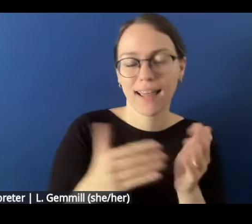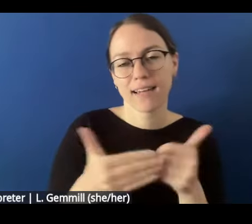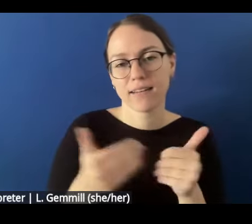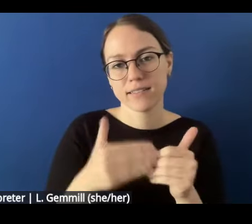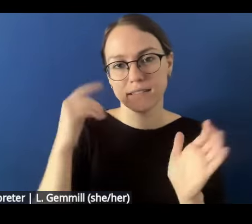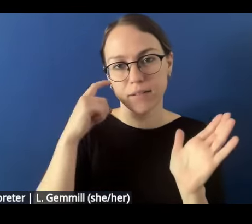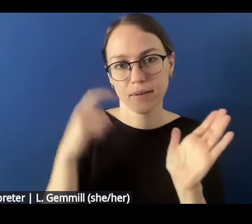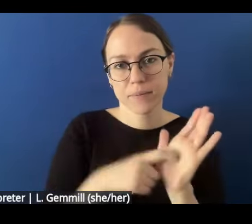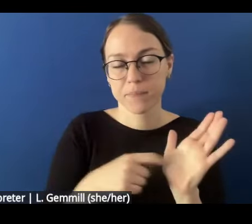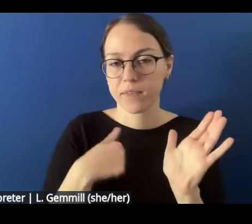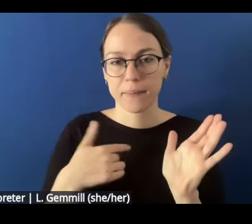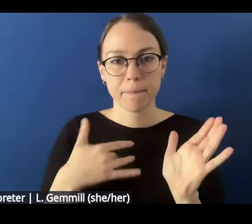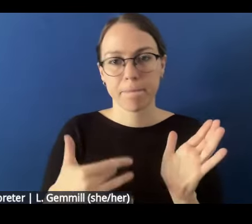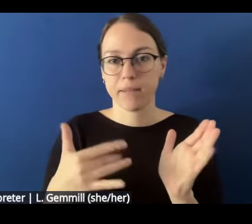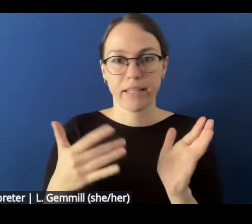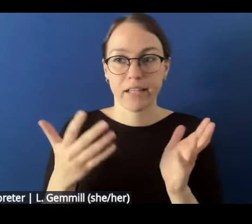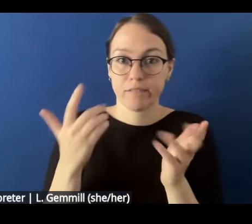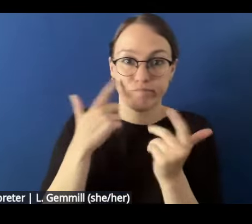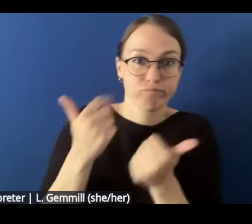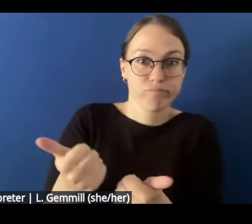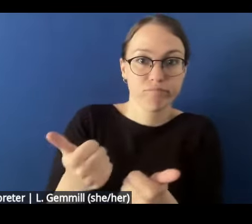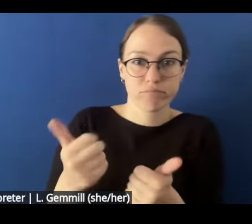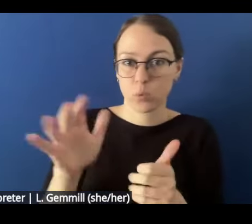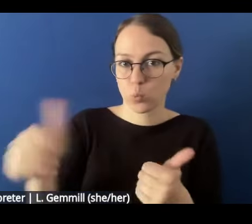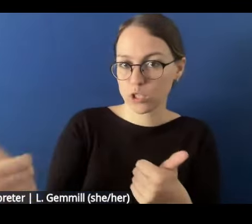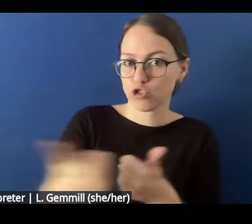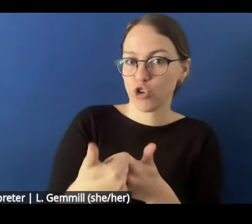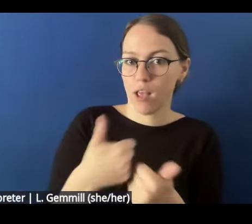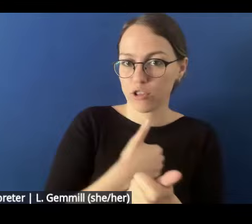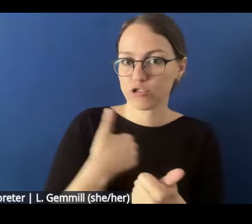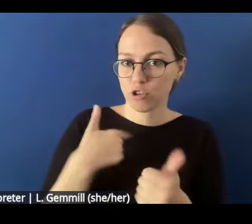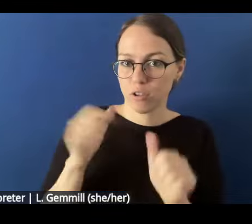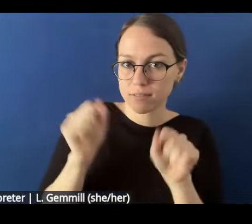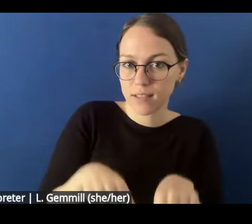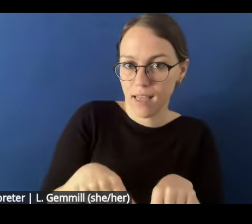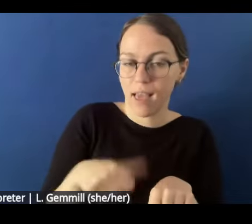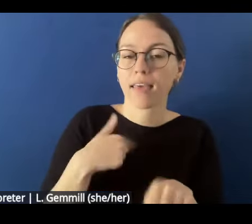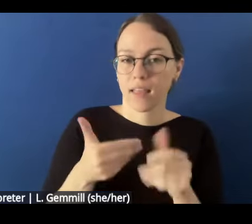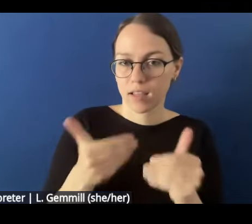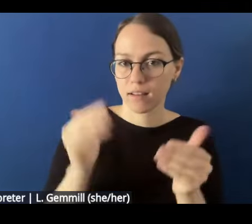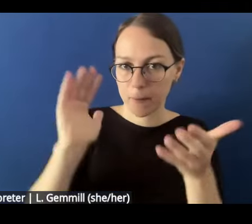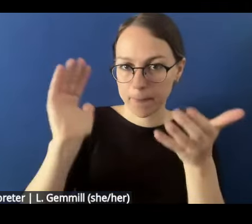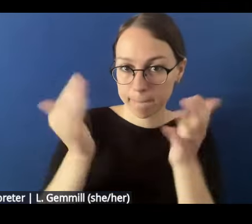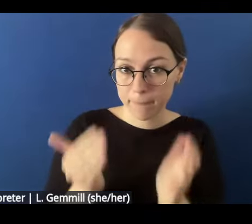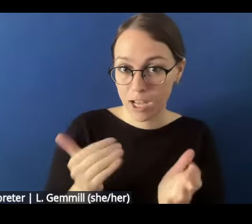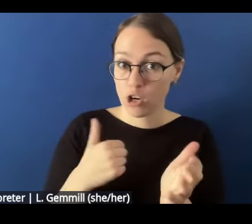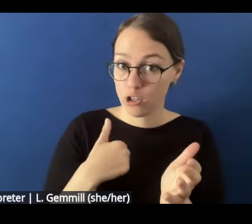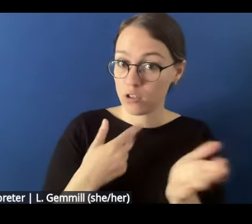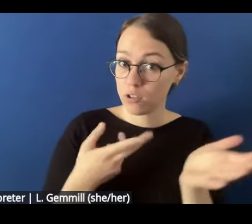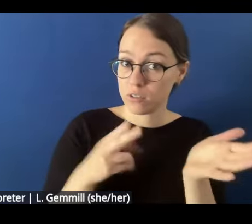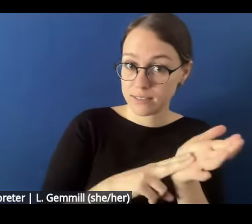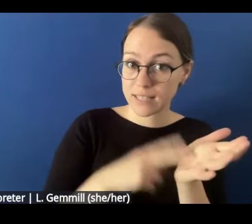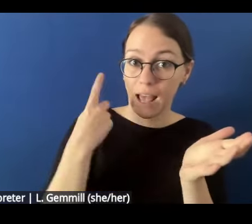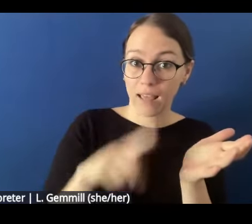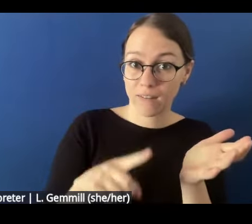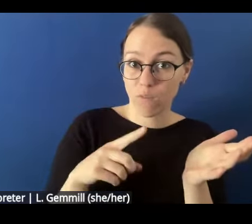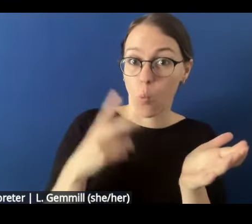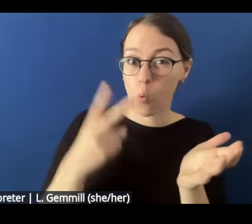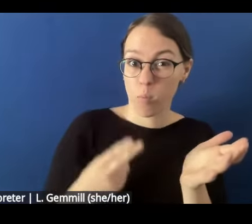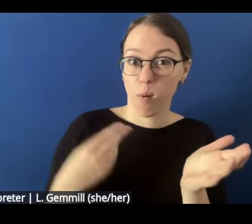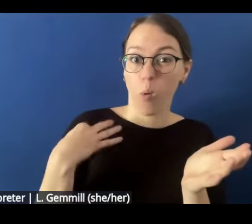usually leave for a challenge to compare that whether or not I signed a petition for candidate A and candidate B